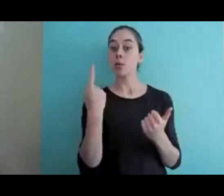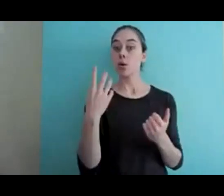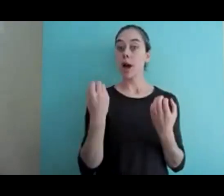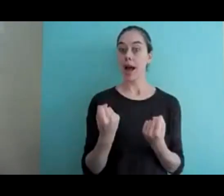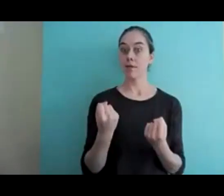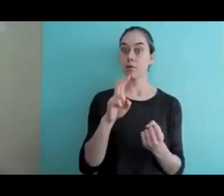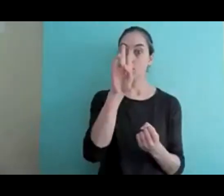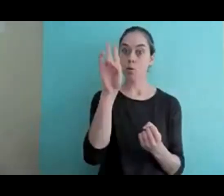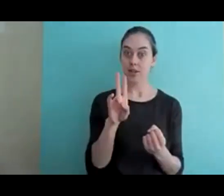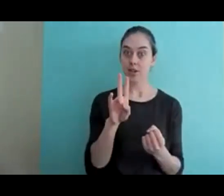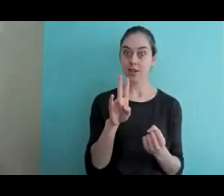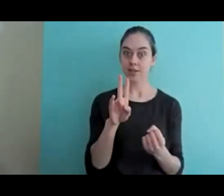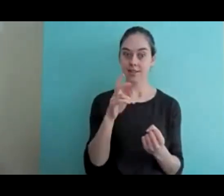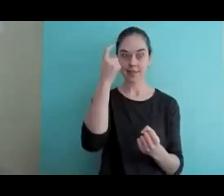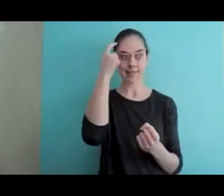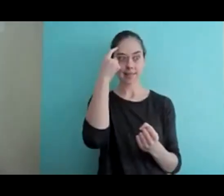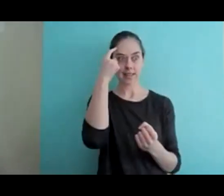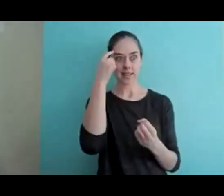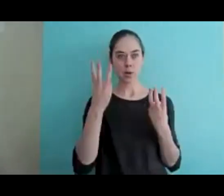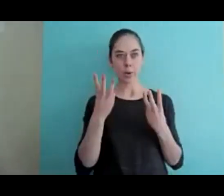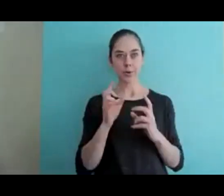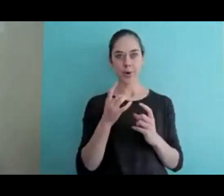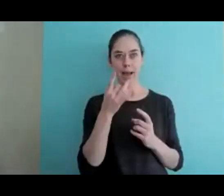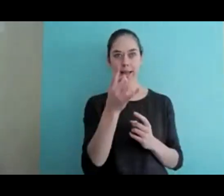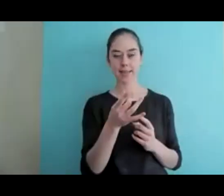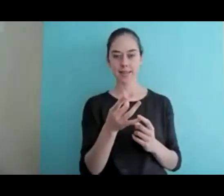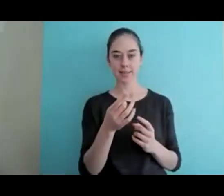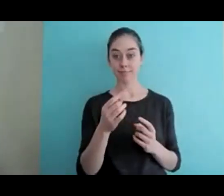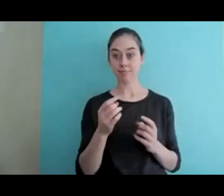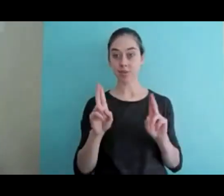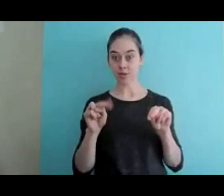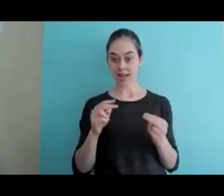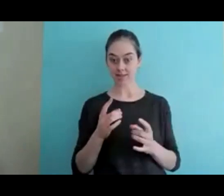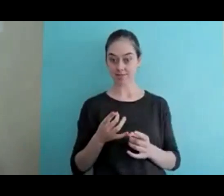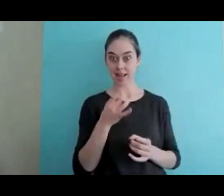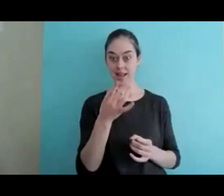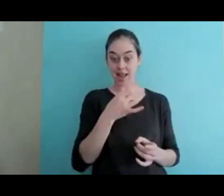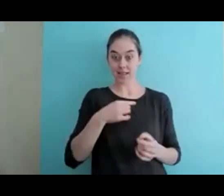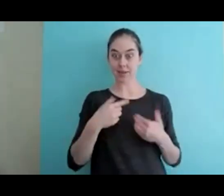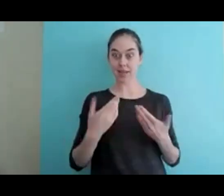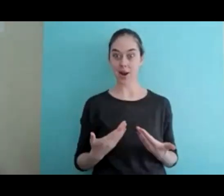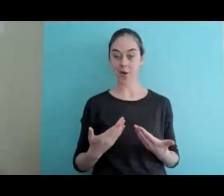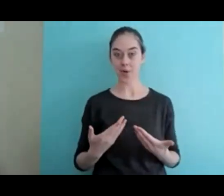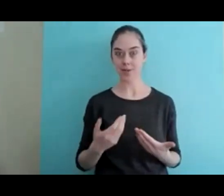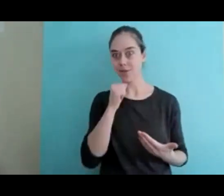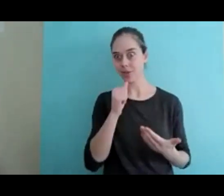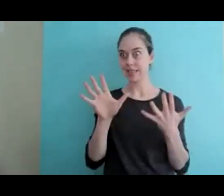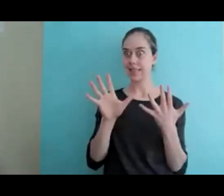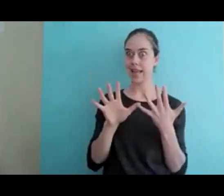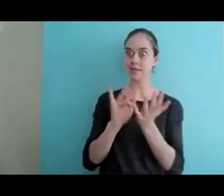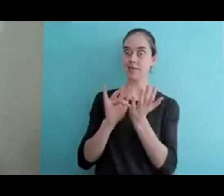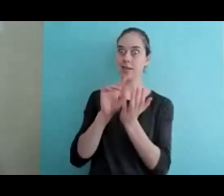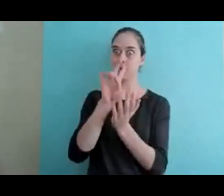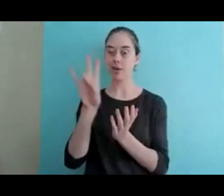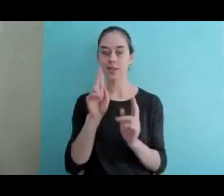now, you know, just fire away. I'm not going to take 10, 20, but 2 or 3 questions if anyone needs